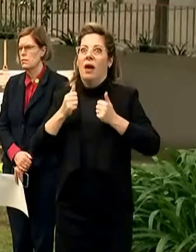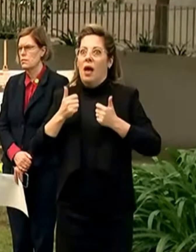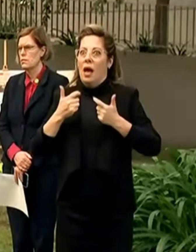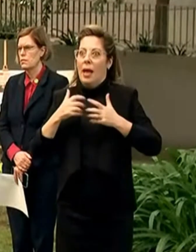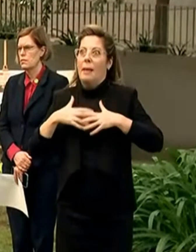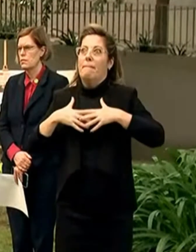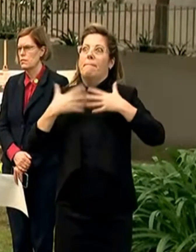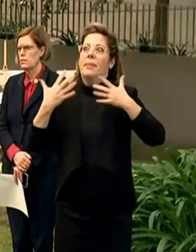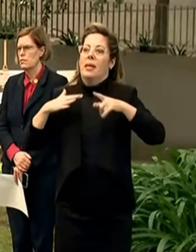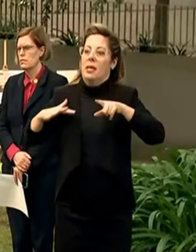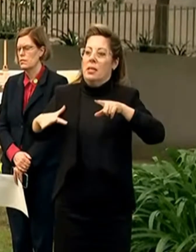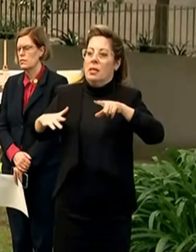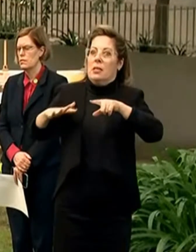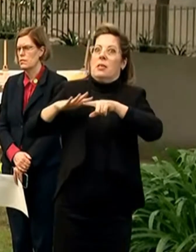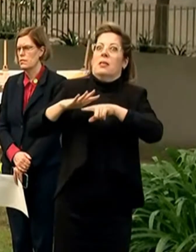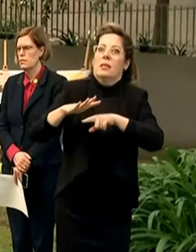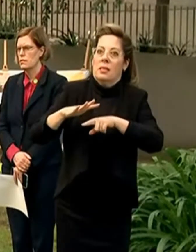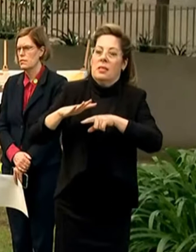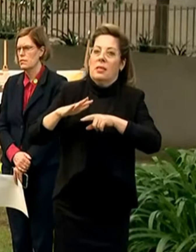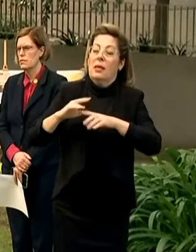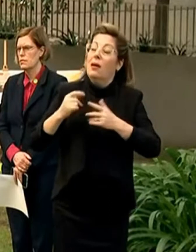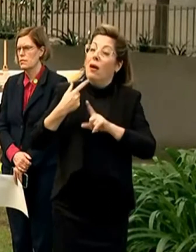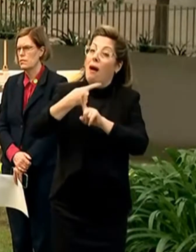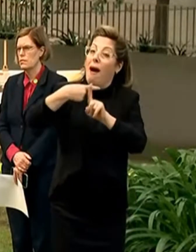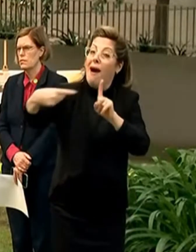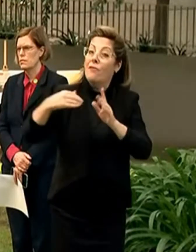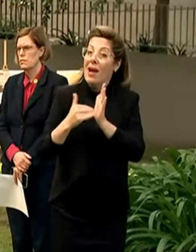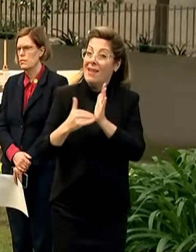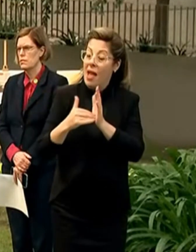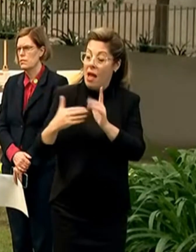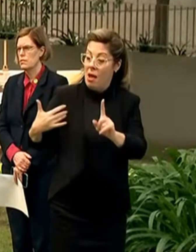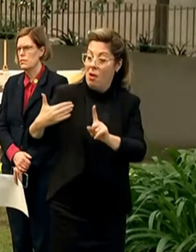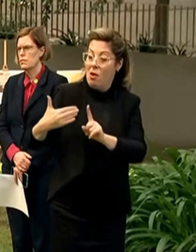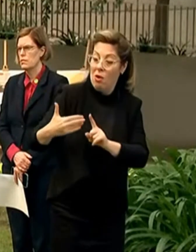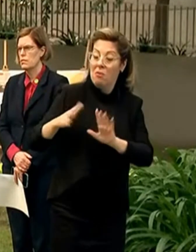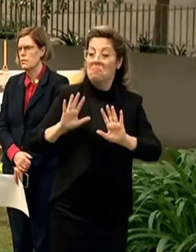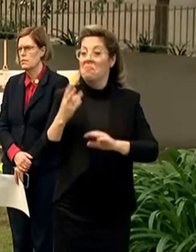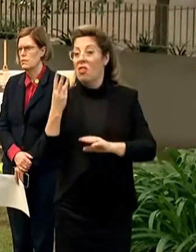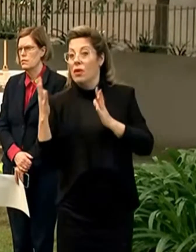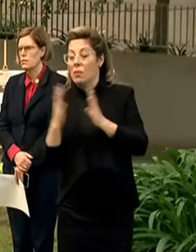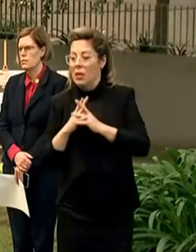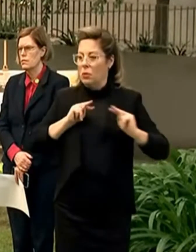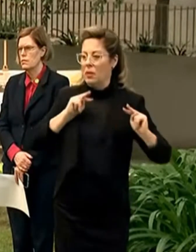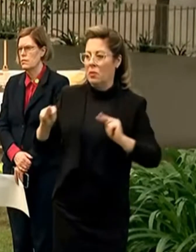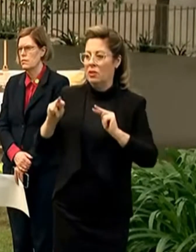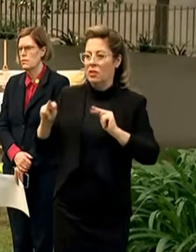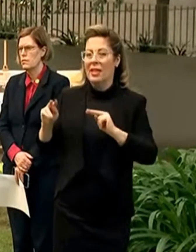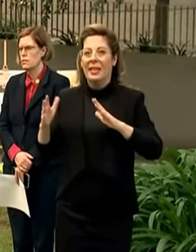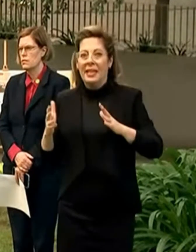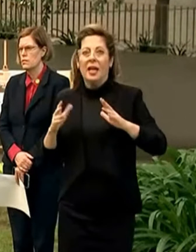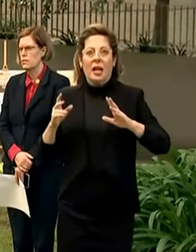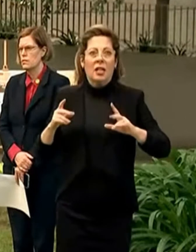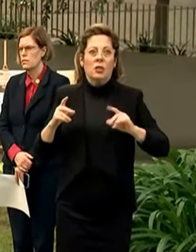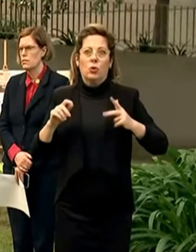fact that we're in the position we're in, whilst it's concerning, does still demonstrate we've been able to hold the line. And health has done a brilliant job in